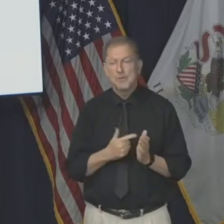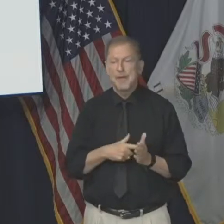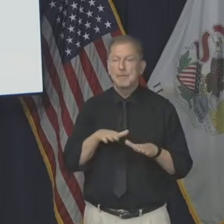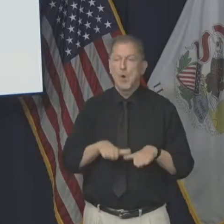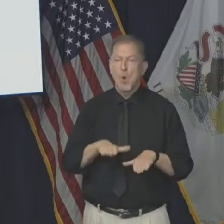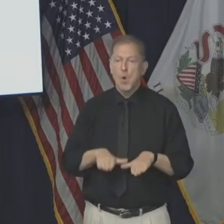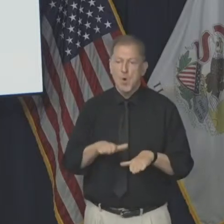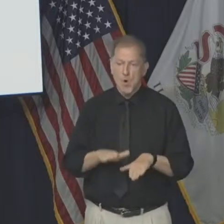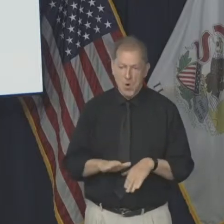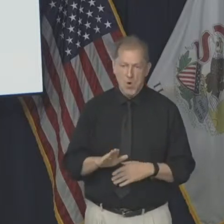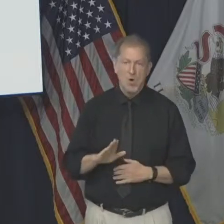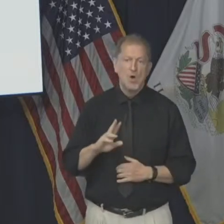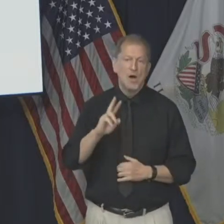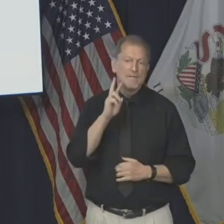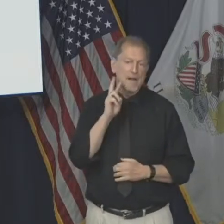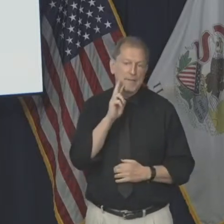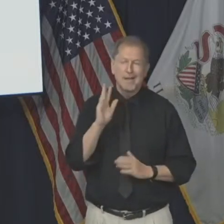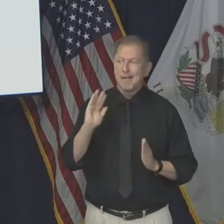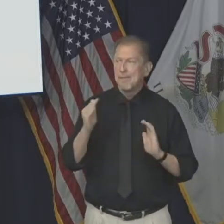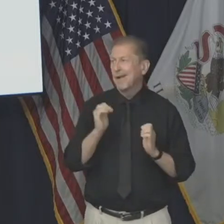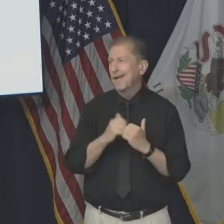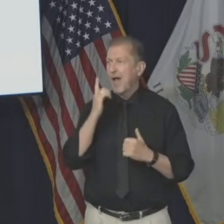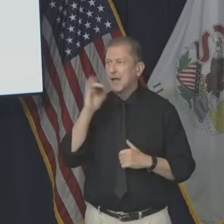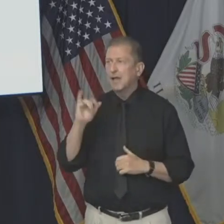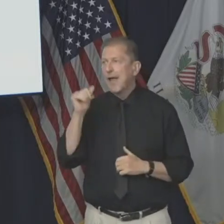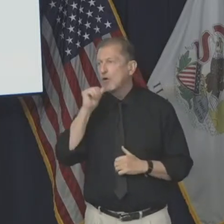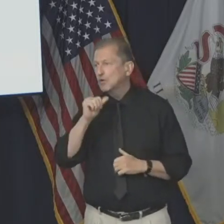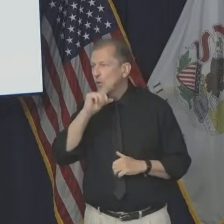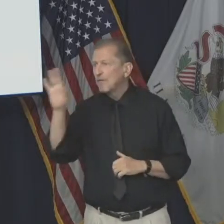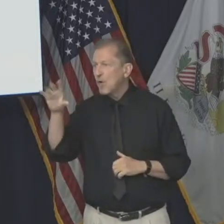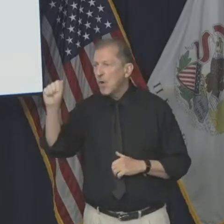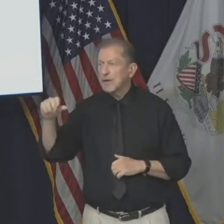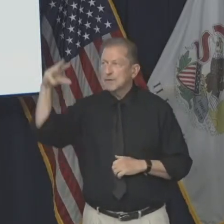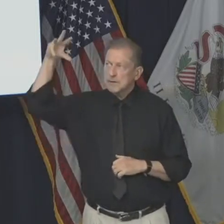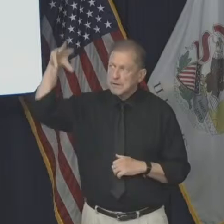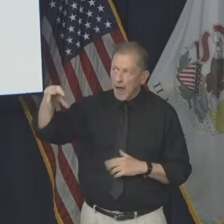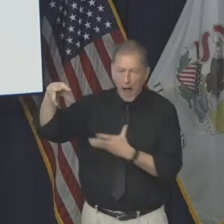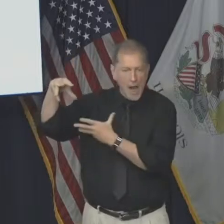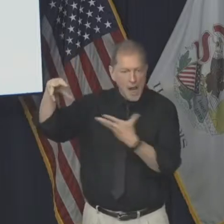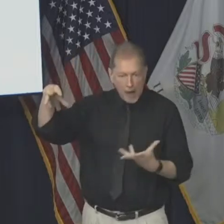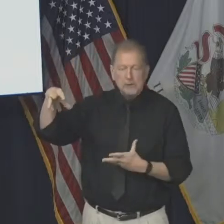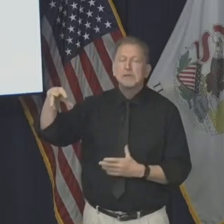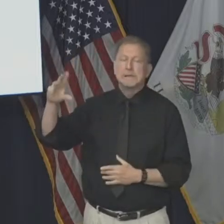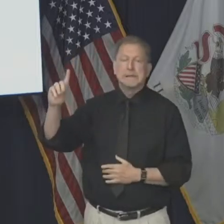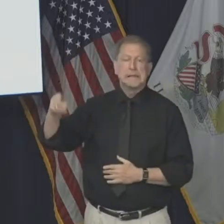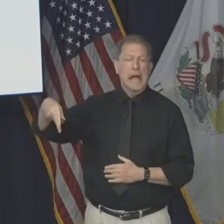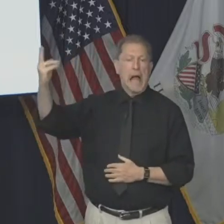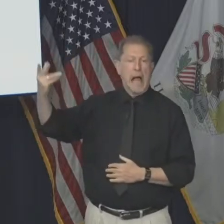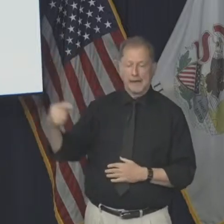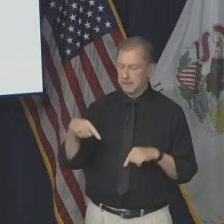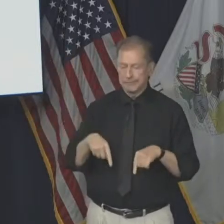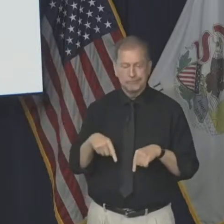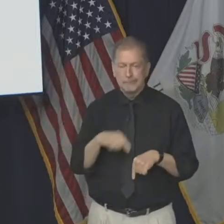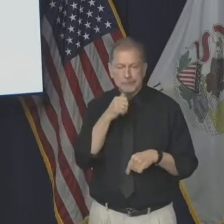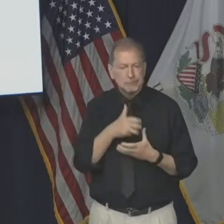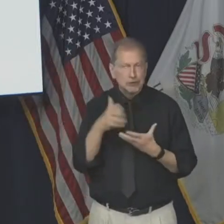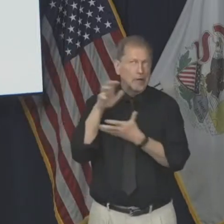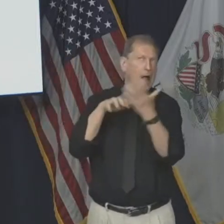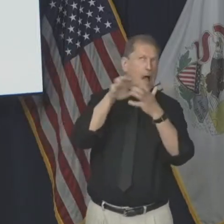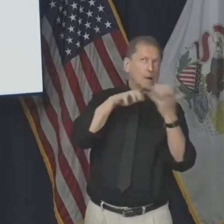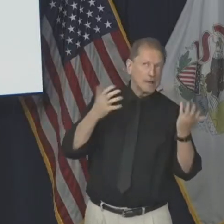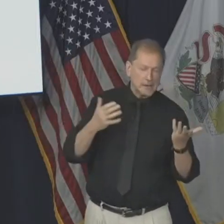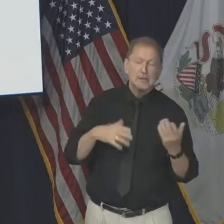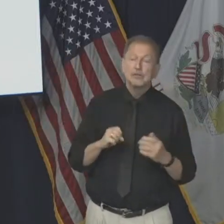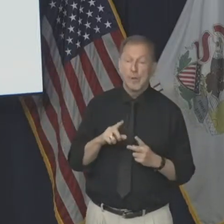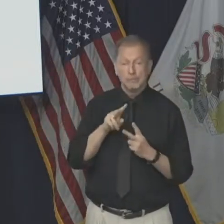less sunlit climates. So those are things, just optimizing your basic health, obviously, is a great way